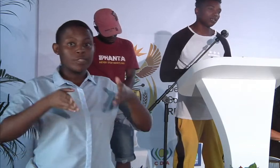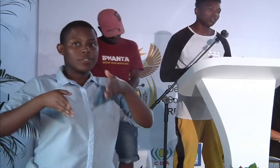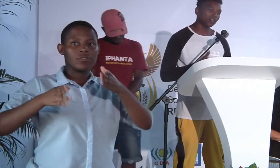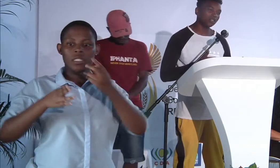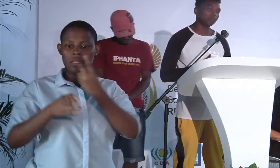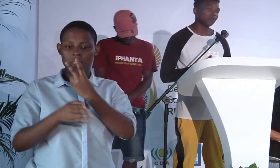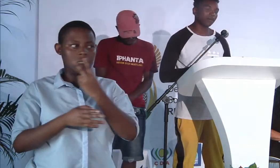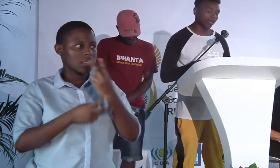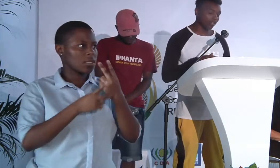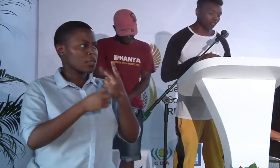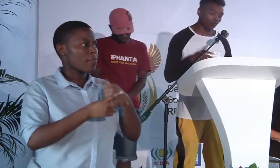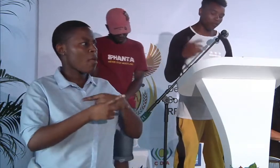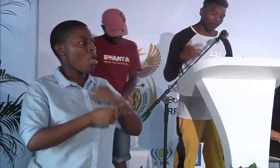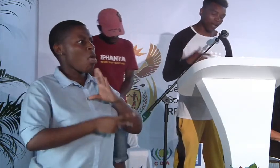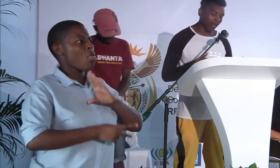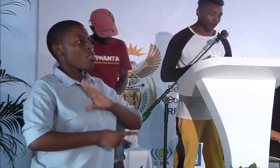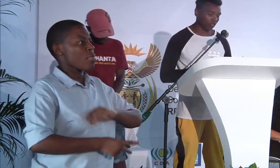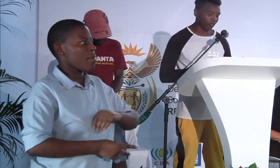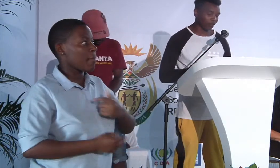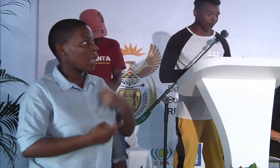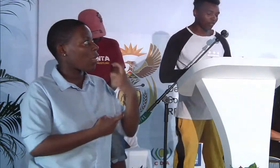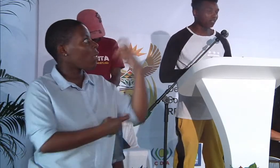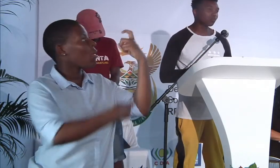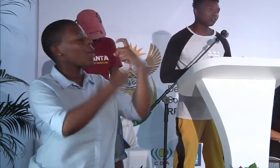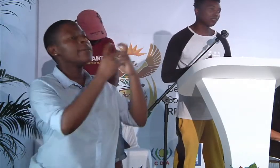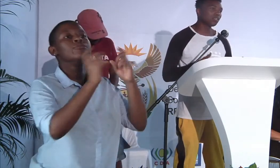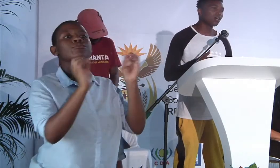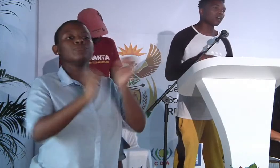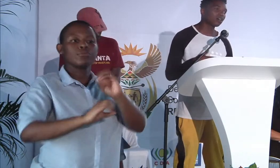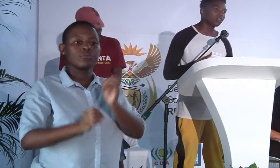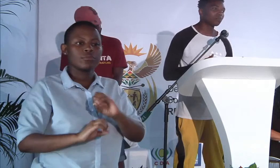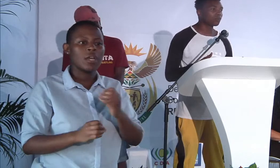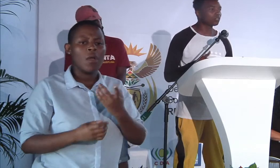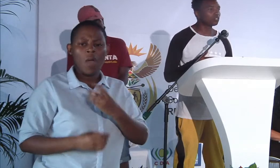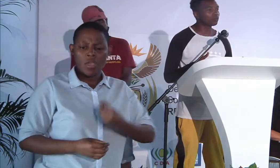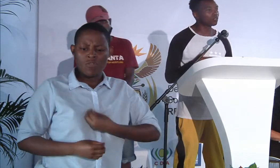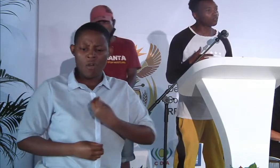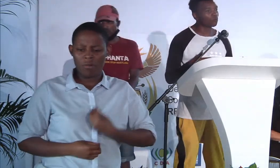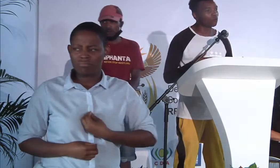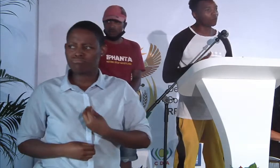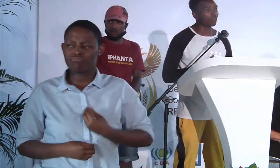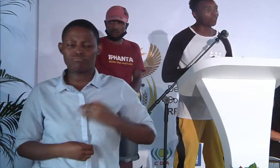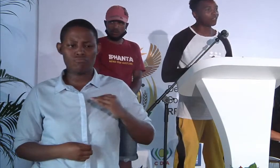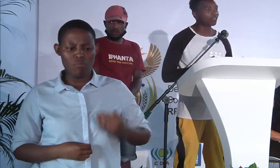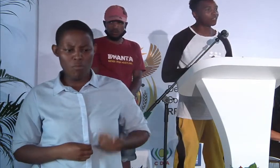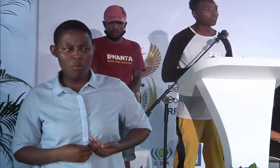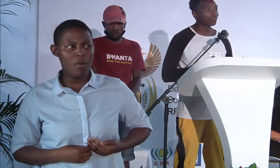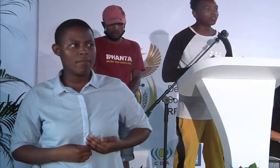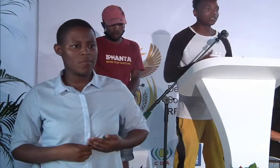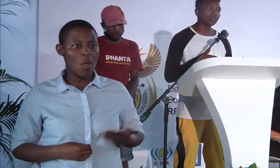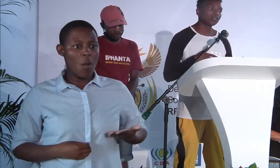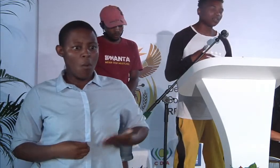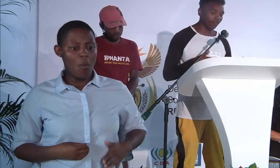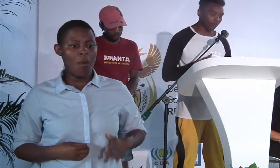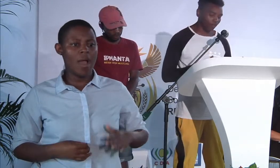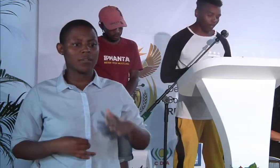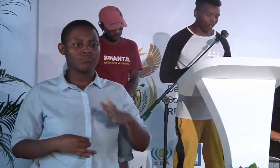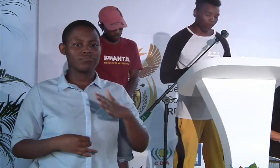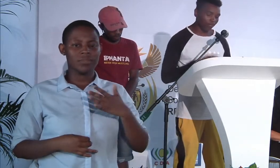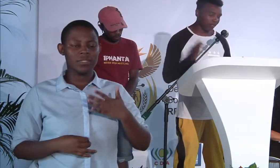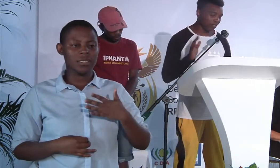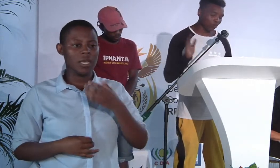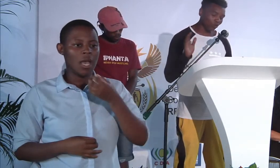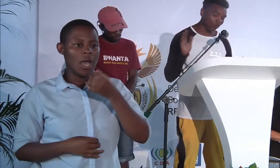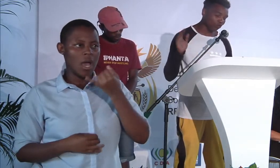daily hurts me, but I ain't screaming ouch. To see young girls prostituting for Wunga, standards every day,